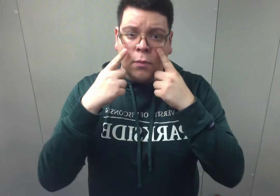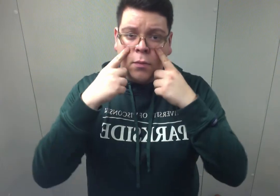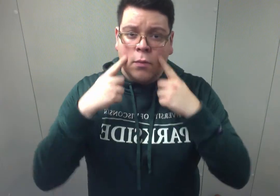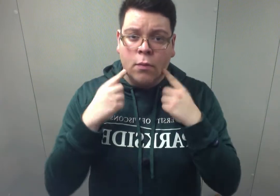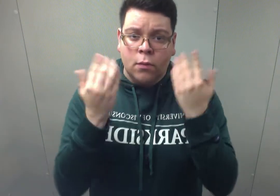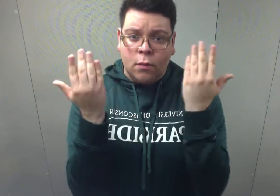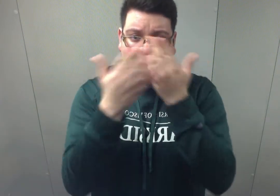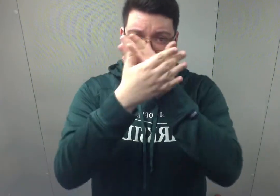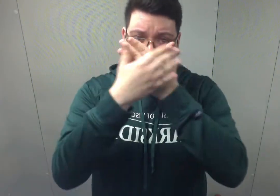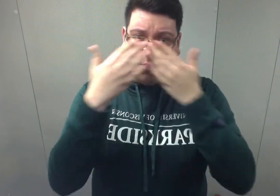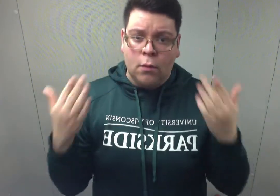stay dry